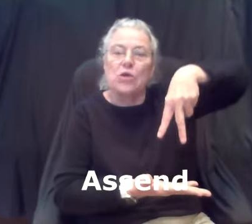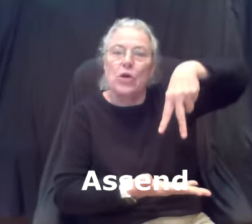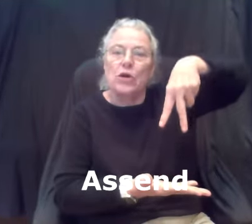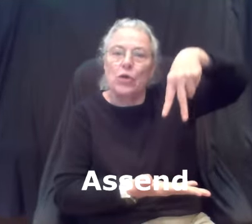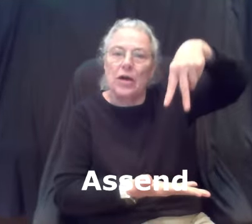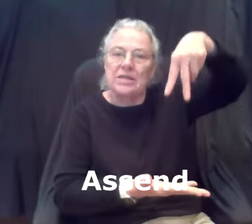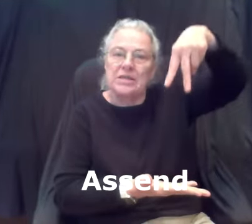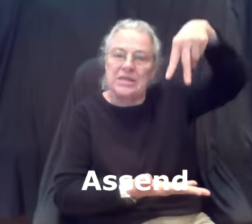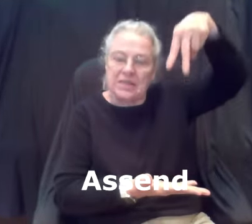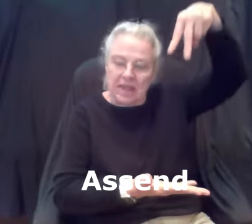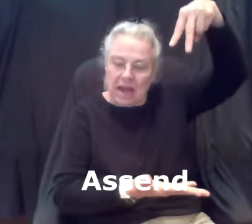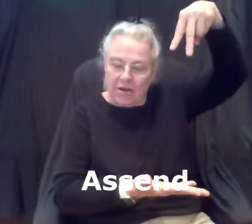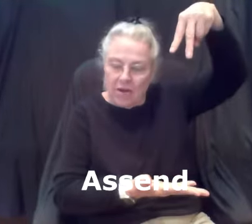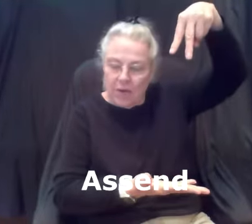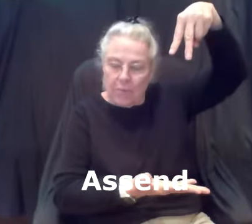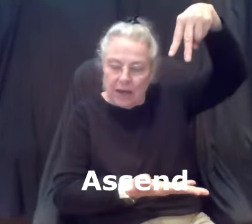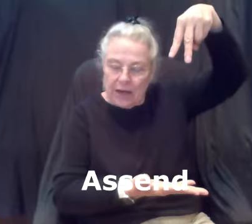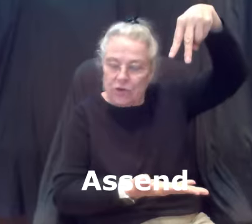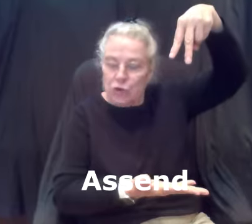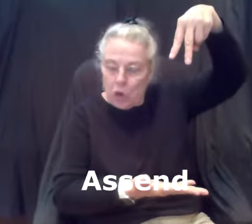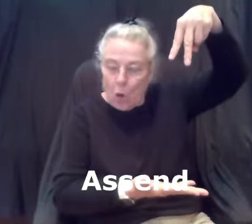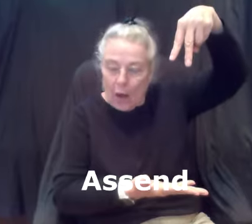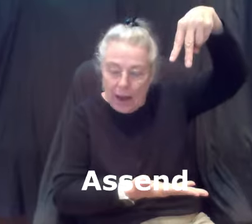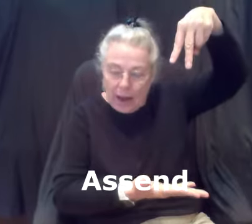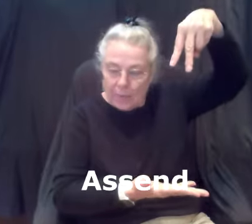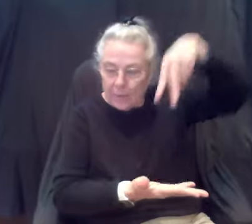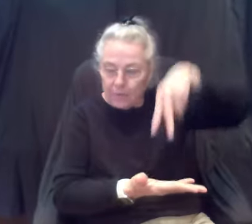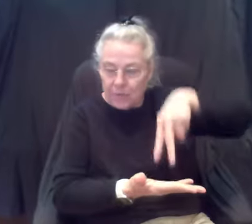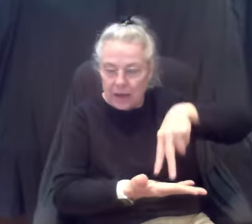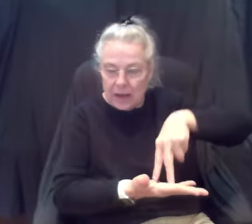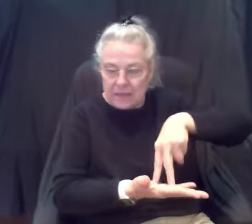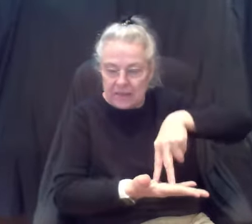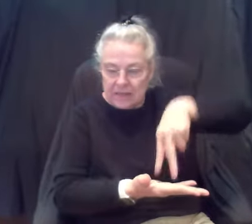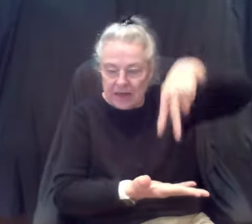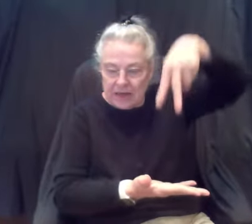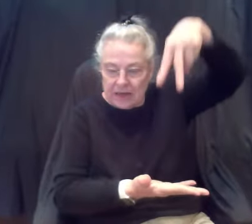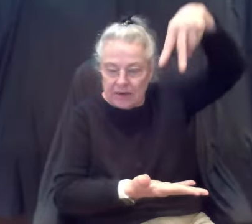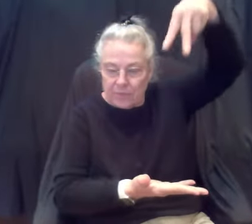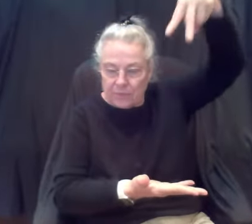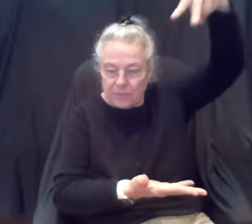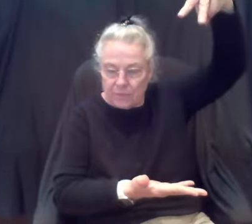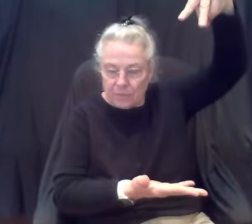to ascend, meaning to go up. Ascended.